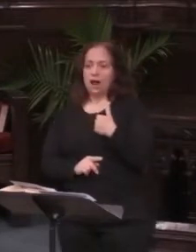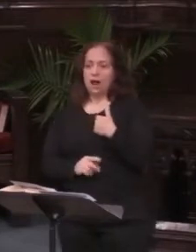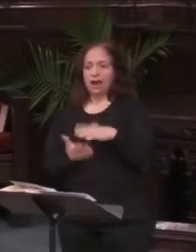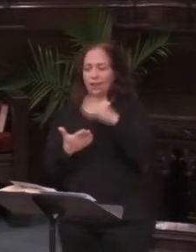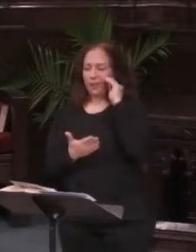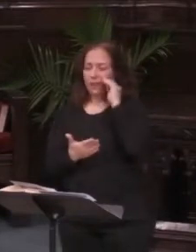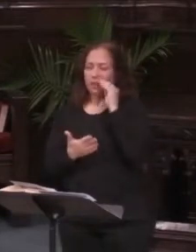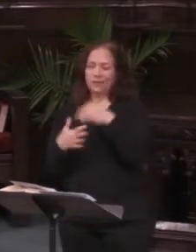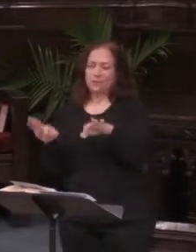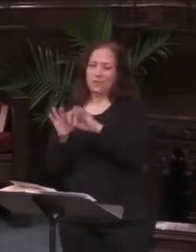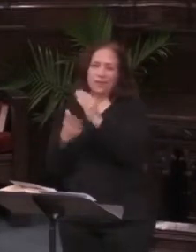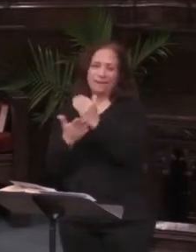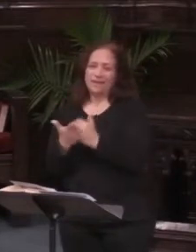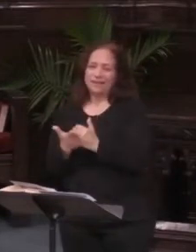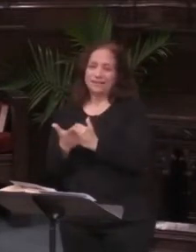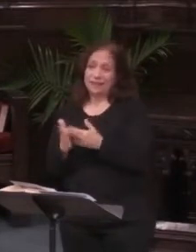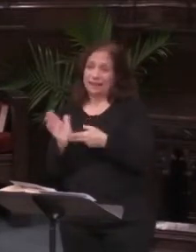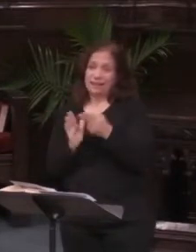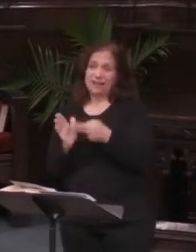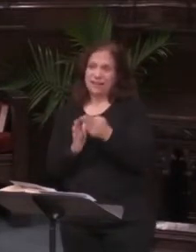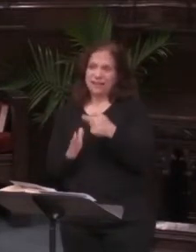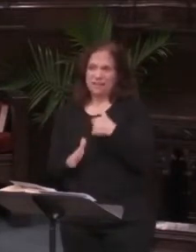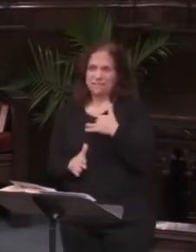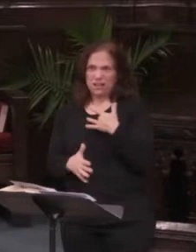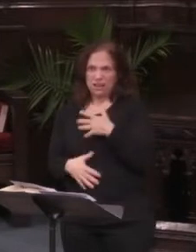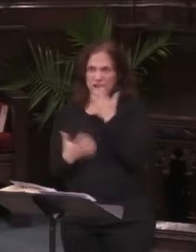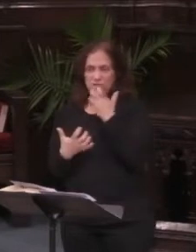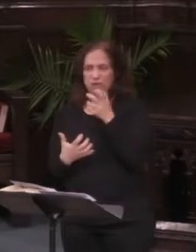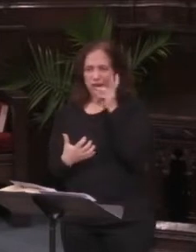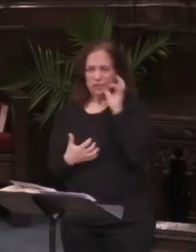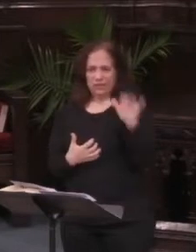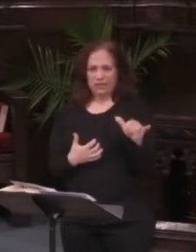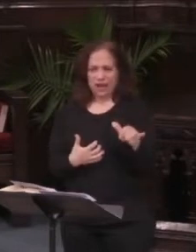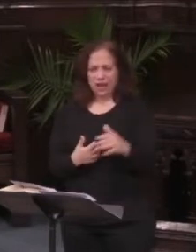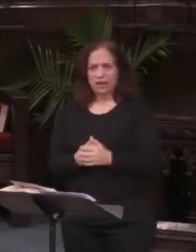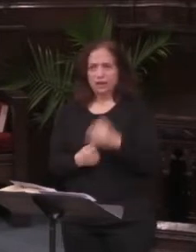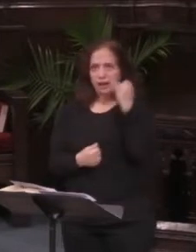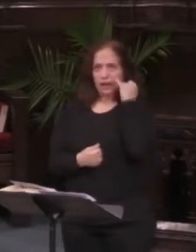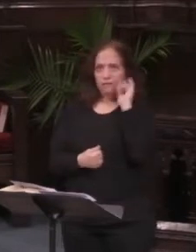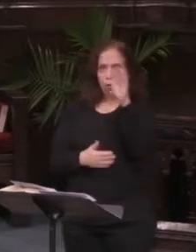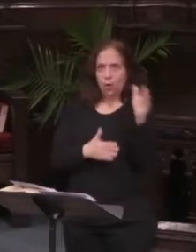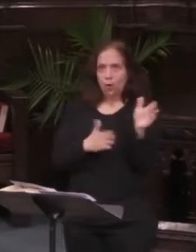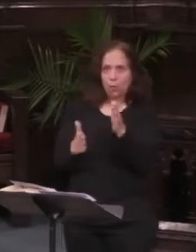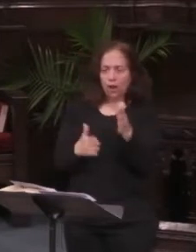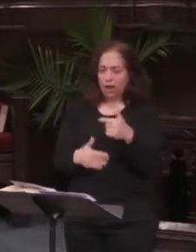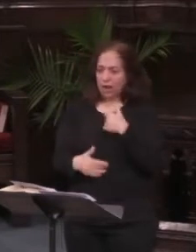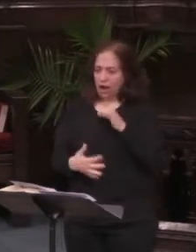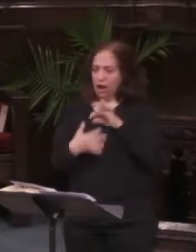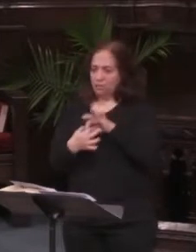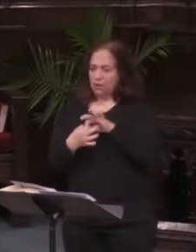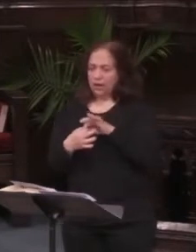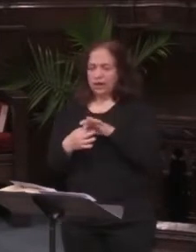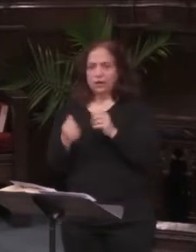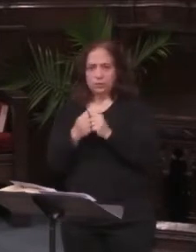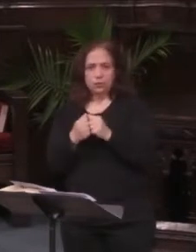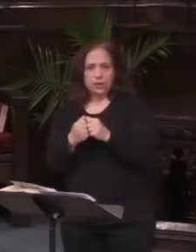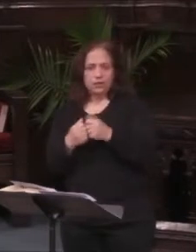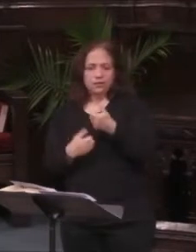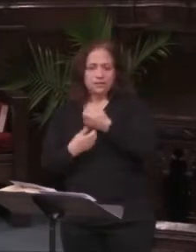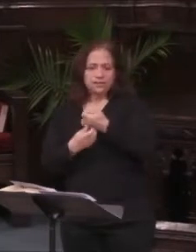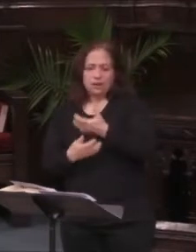important lesson. Frankly, it made me angry. I really related to the psalmists.